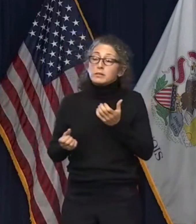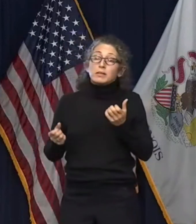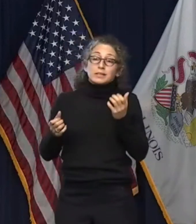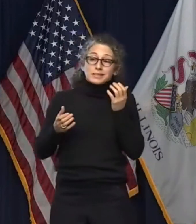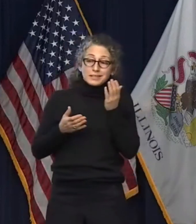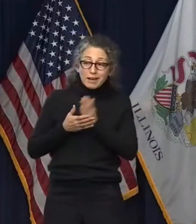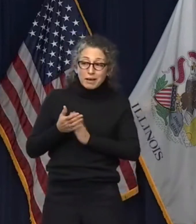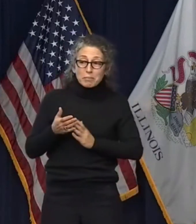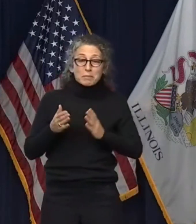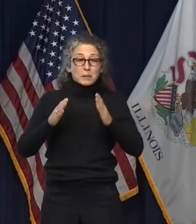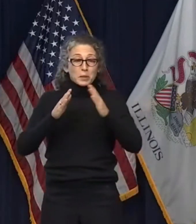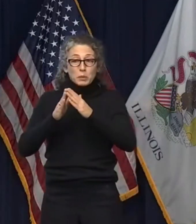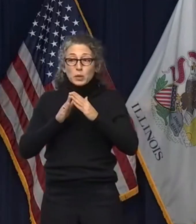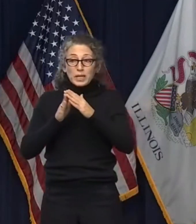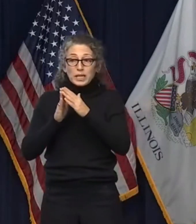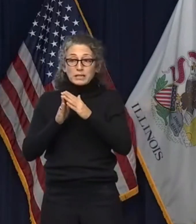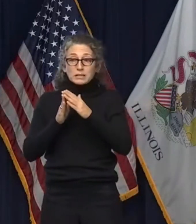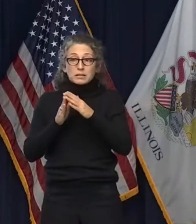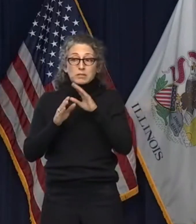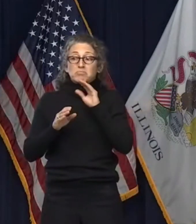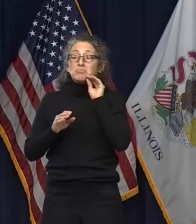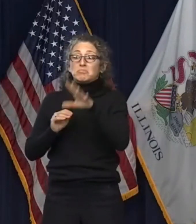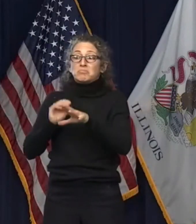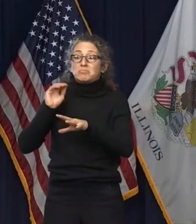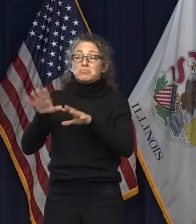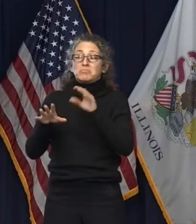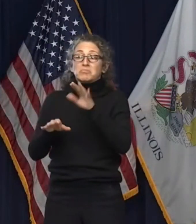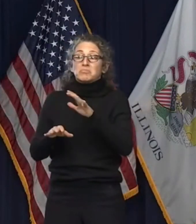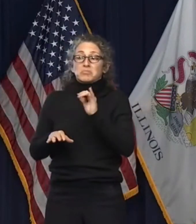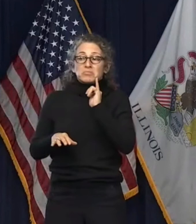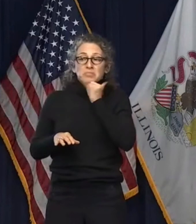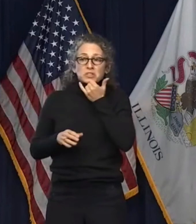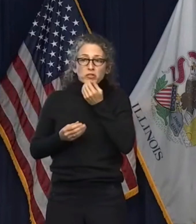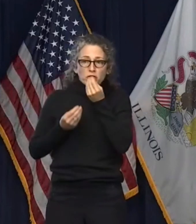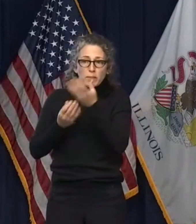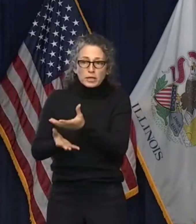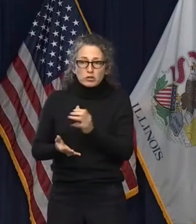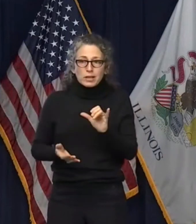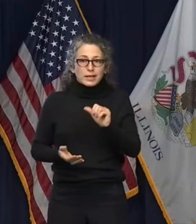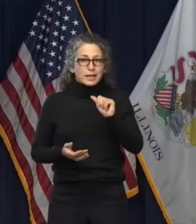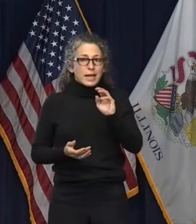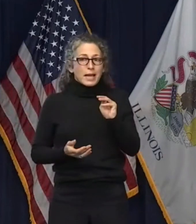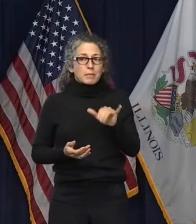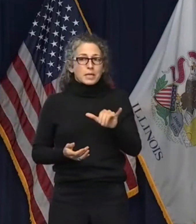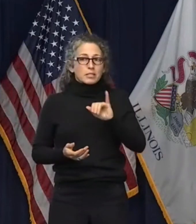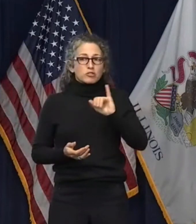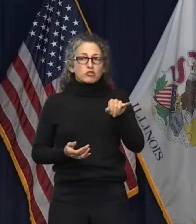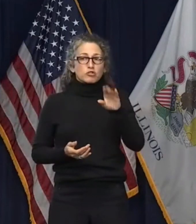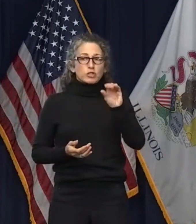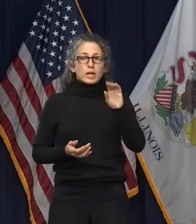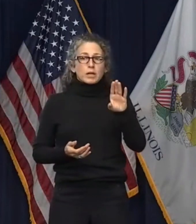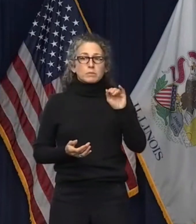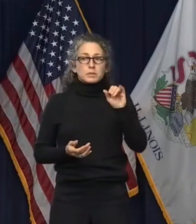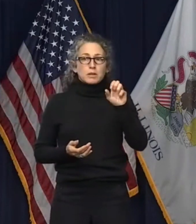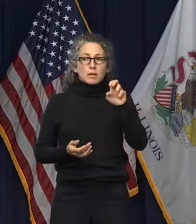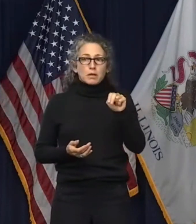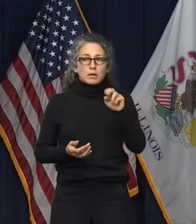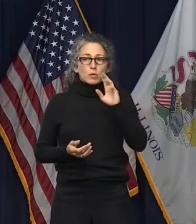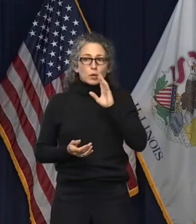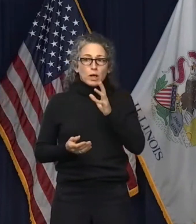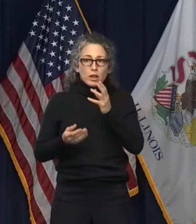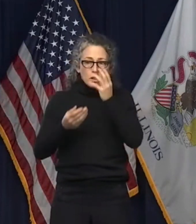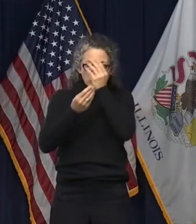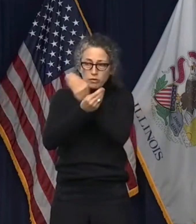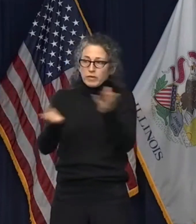of people who put out misinformation, like Amy Jacobson and others who purvey the kind